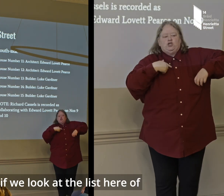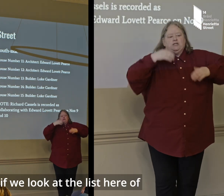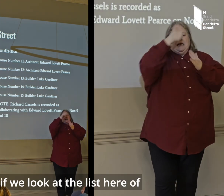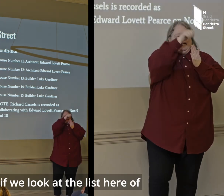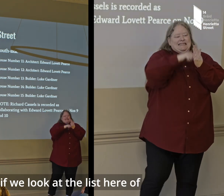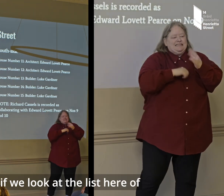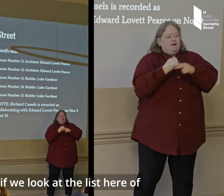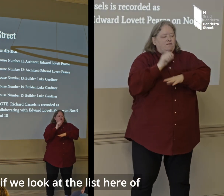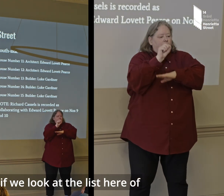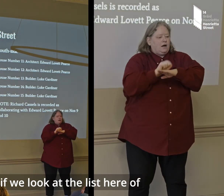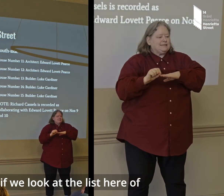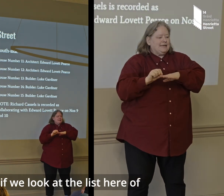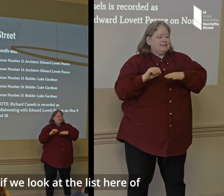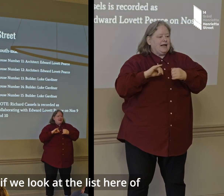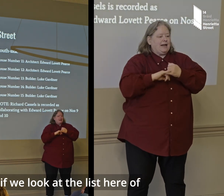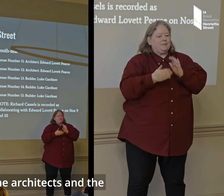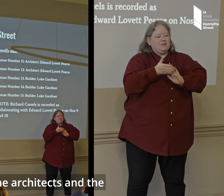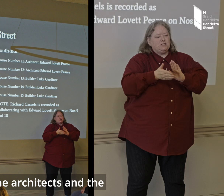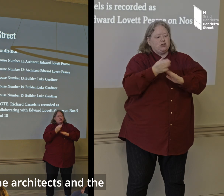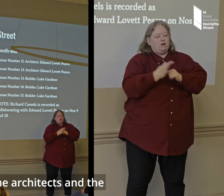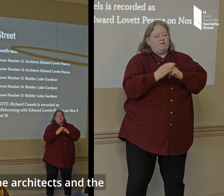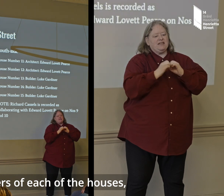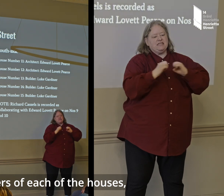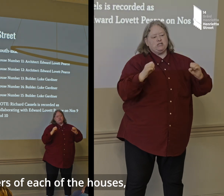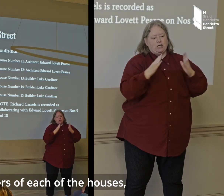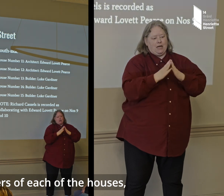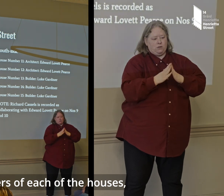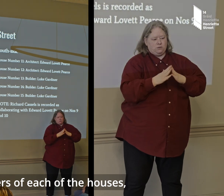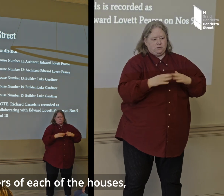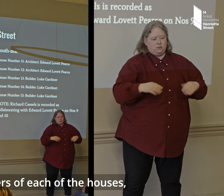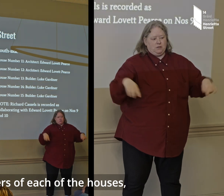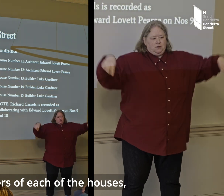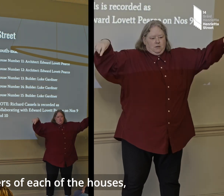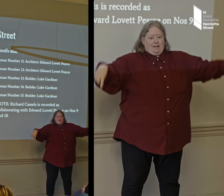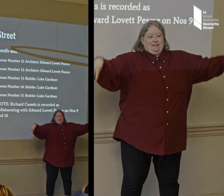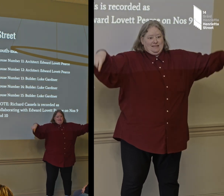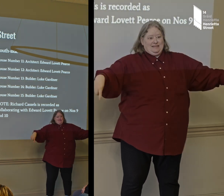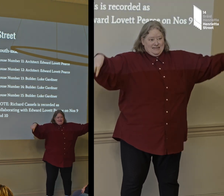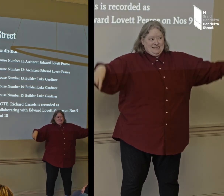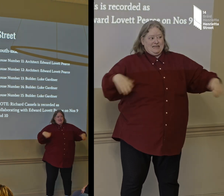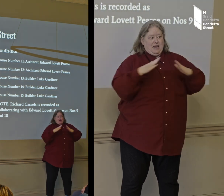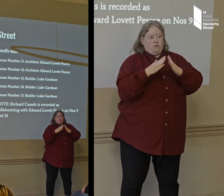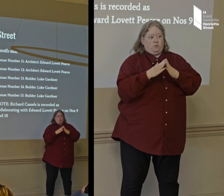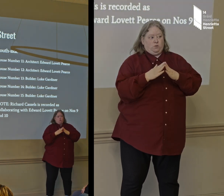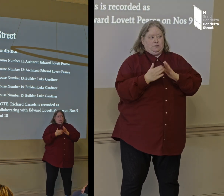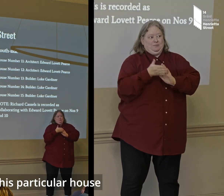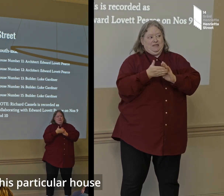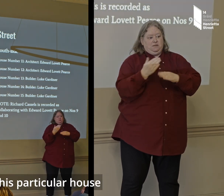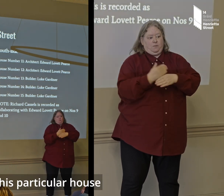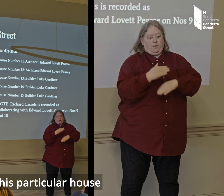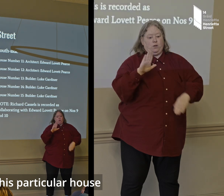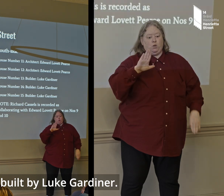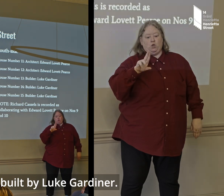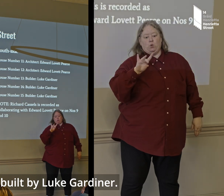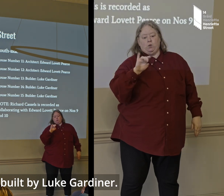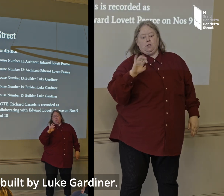And yet, this is, I mean, if we look at the list here of the architects and the builders of each of the houses, this